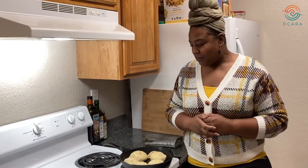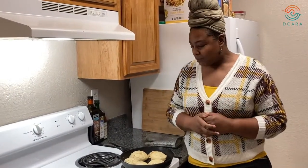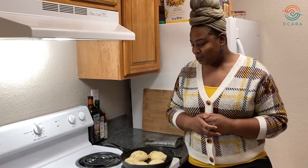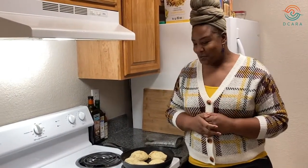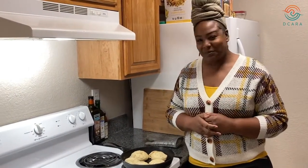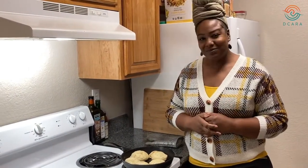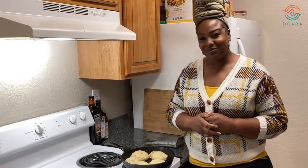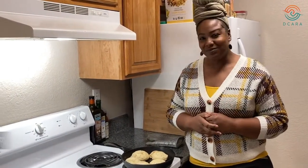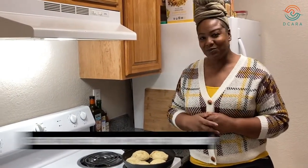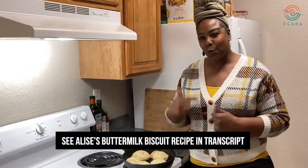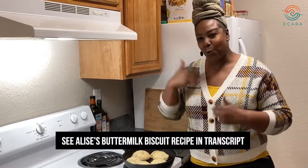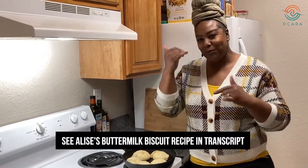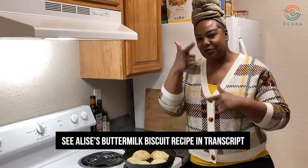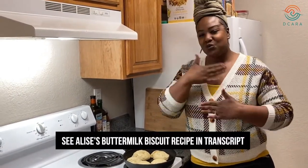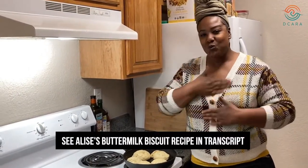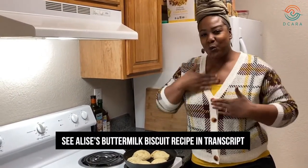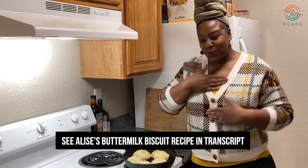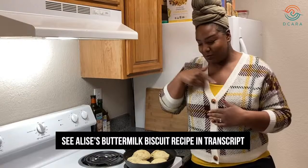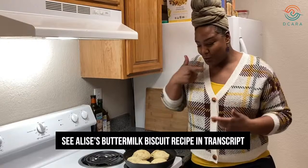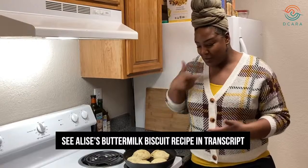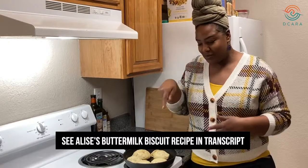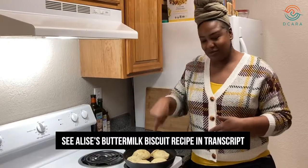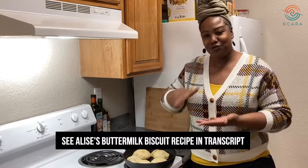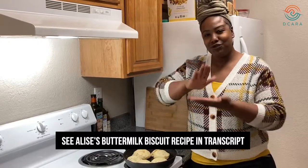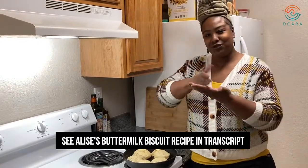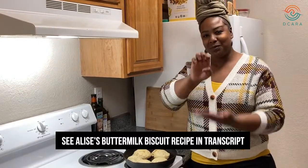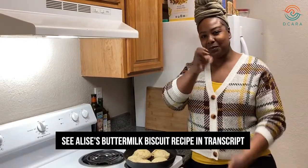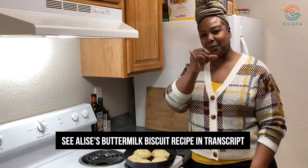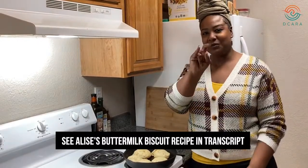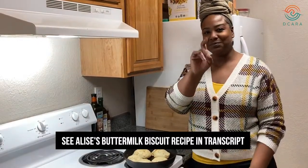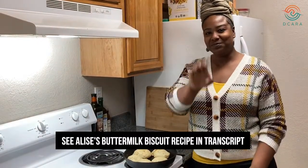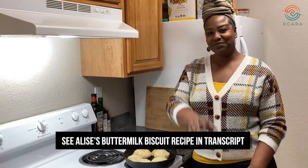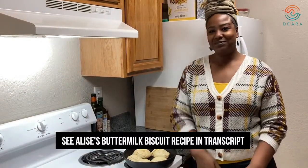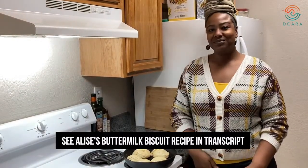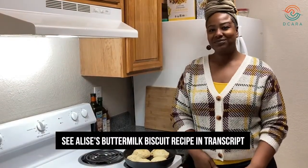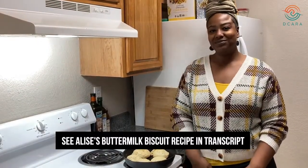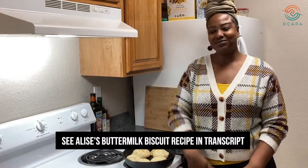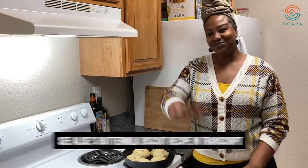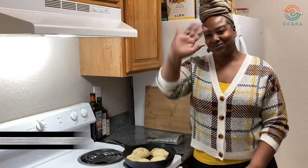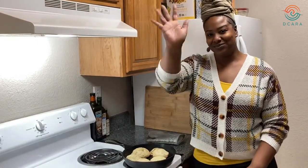Hope you enjoyed watching this cooking episode. Bye.